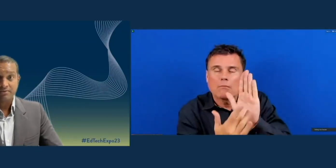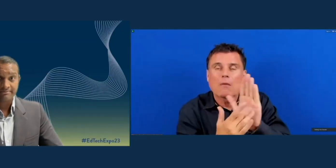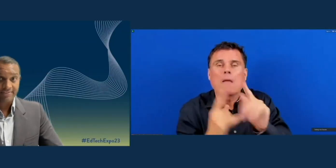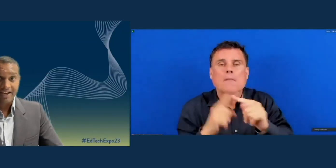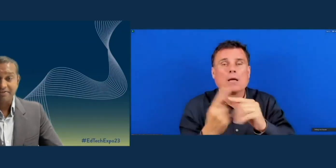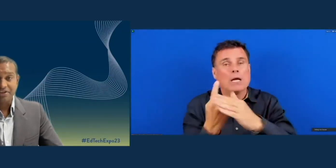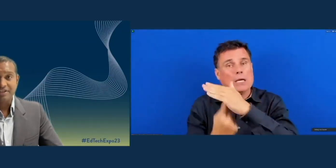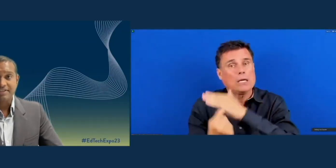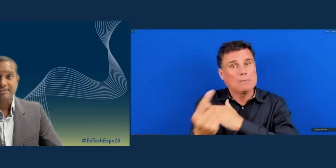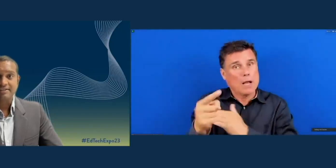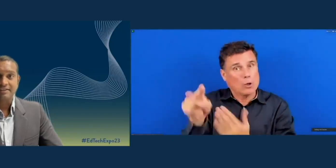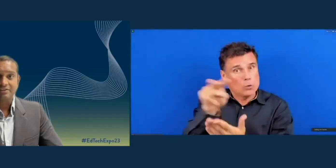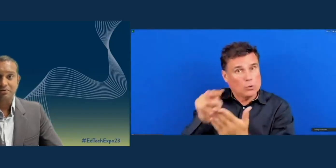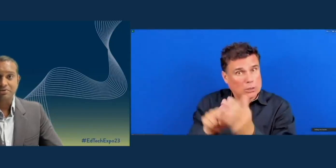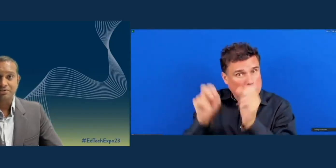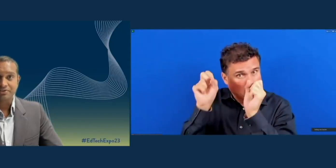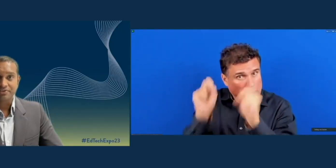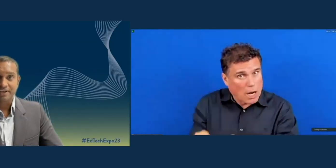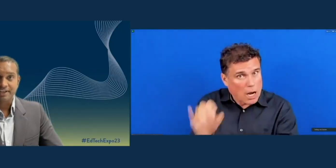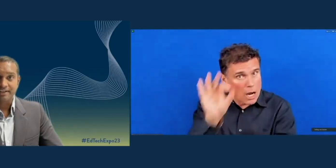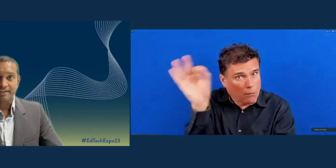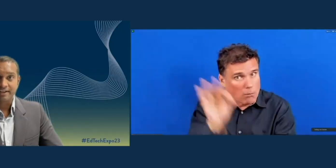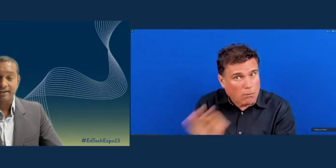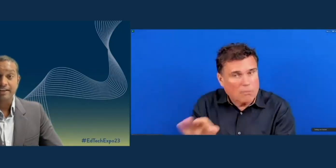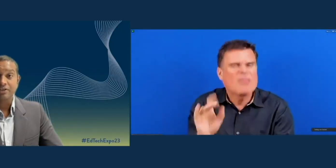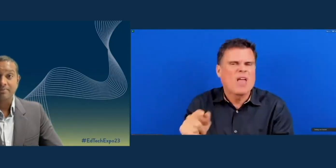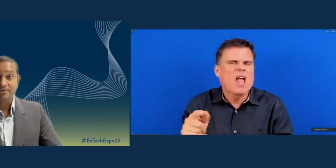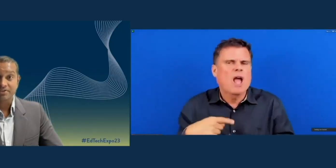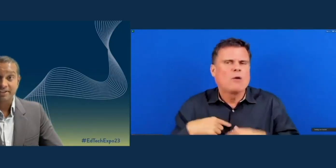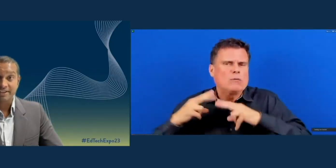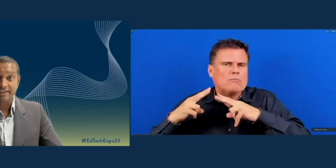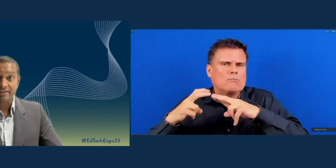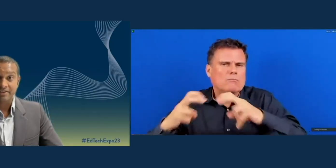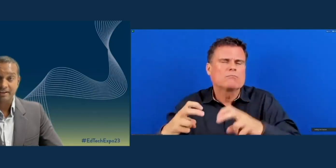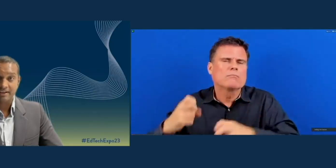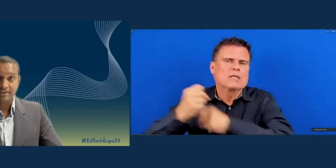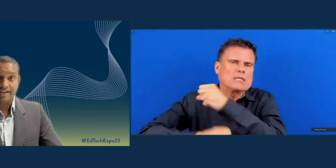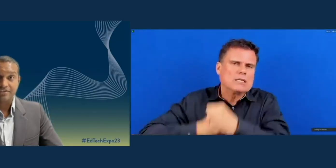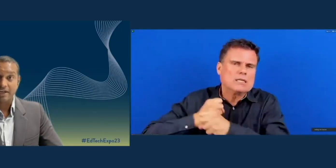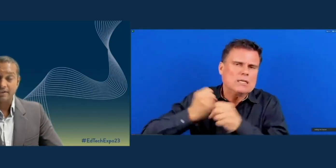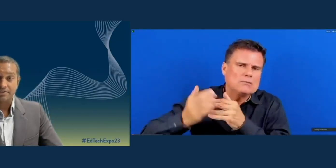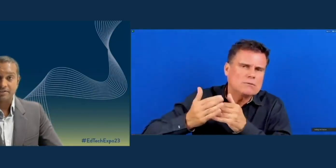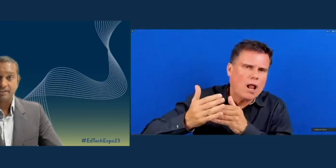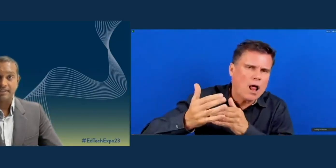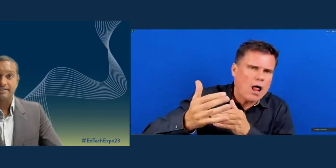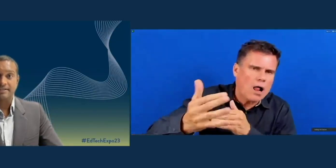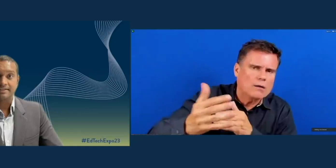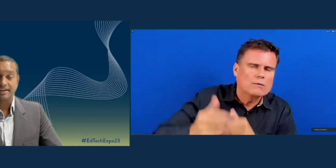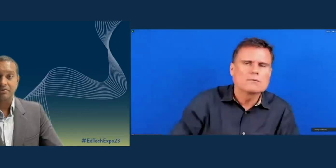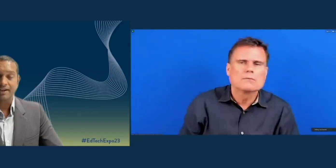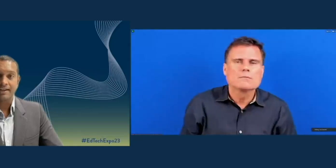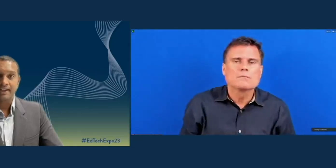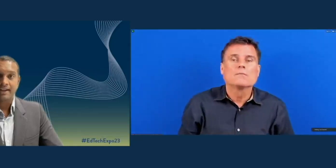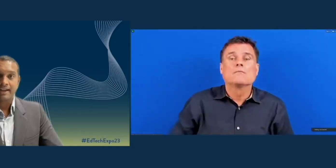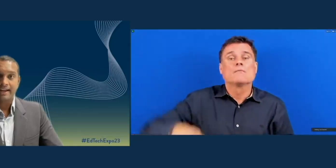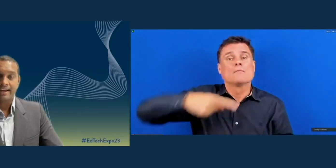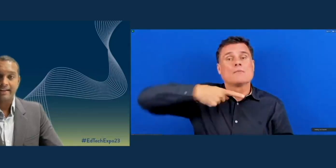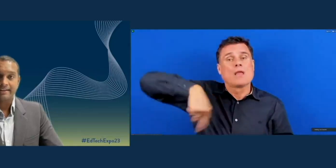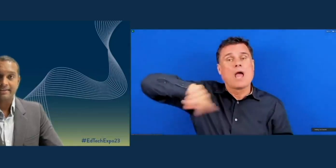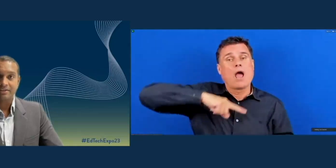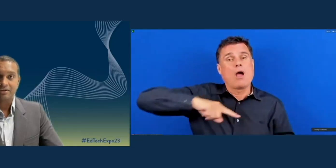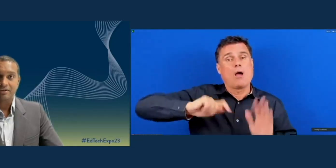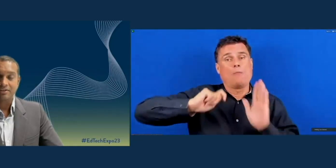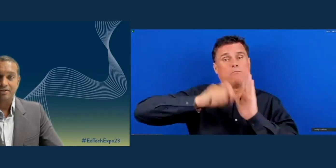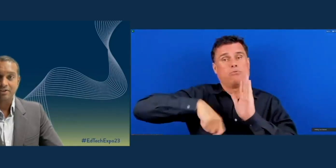forward 5 years and the All Children Reading EduApp for Syria Grand Challenge is underway.